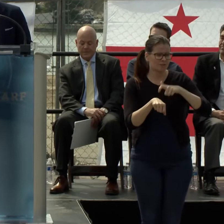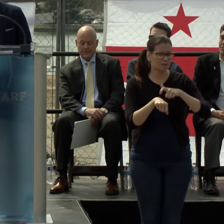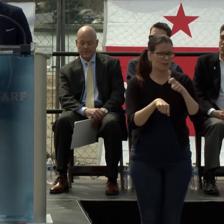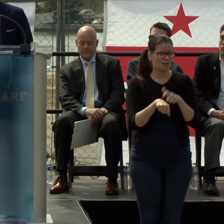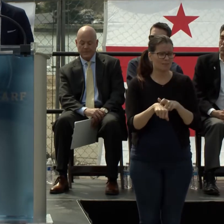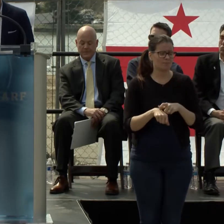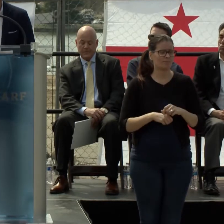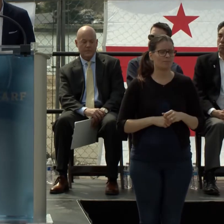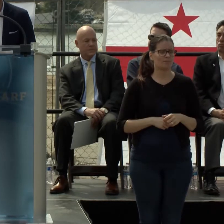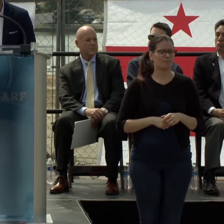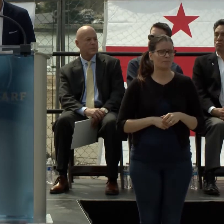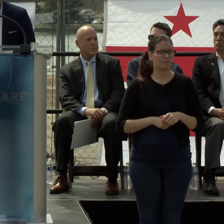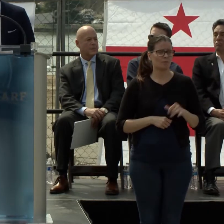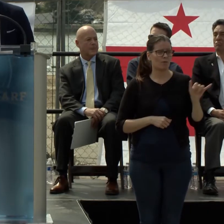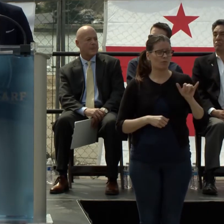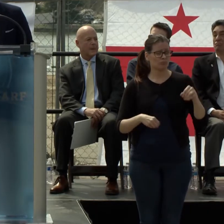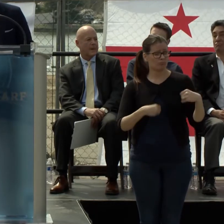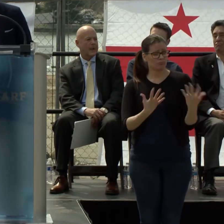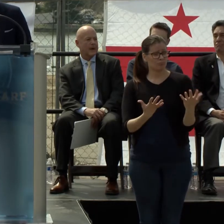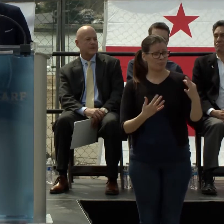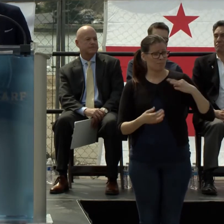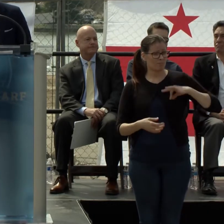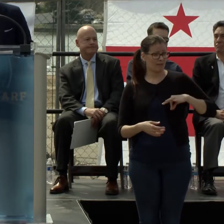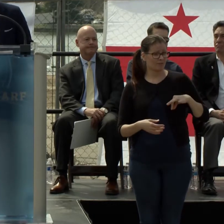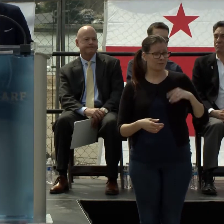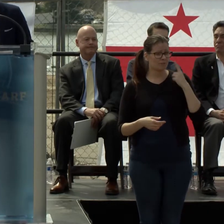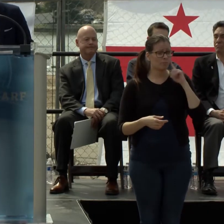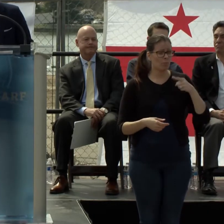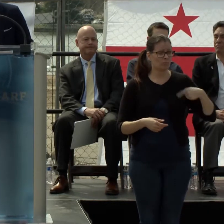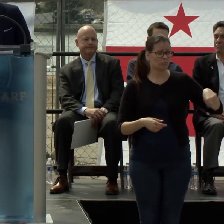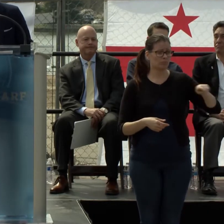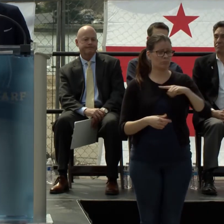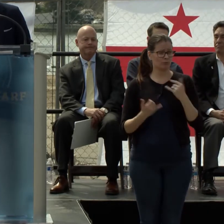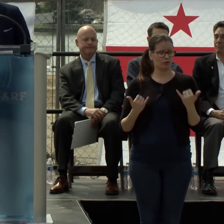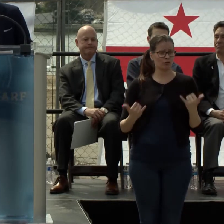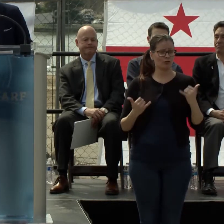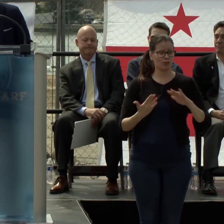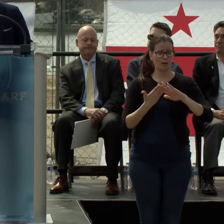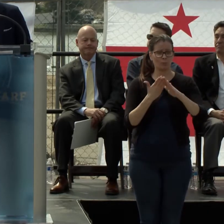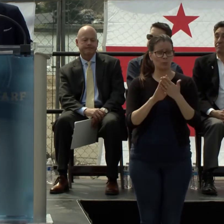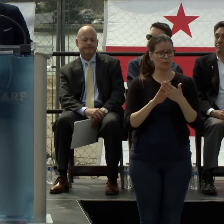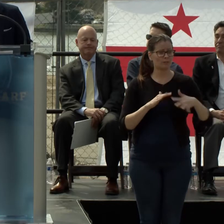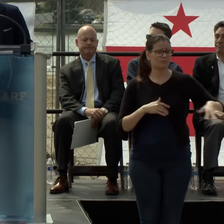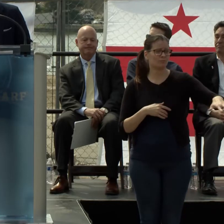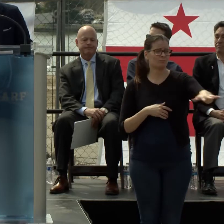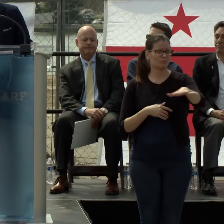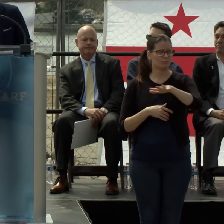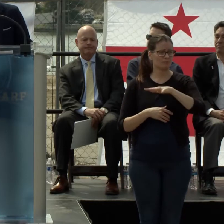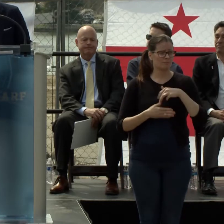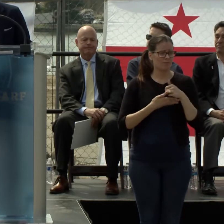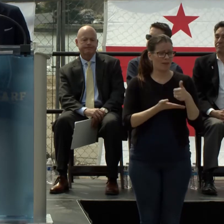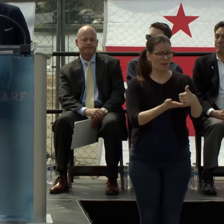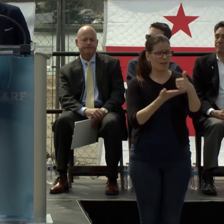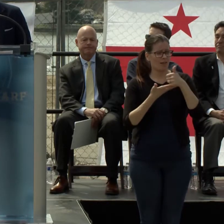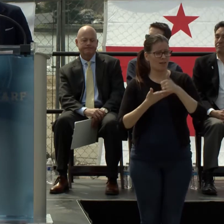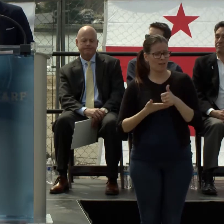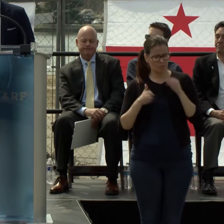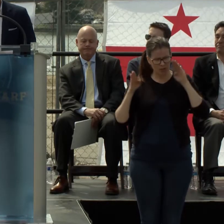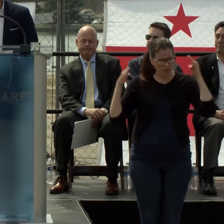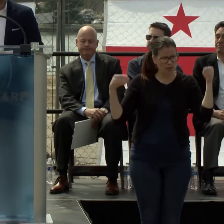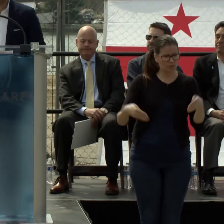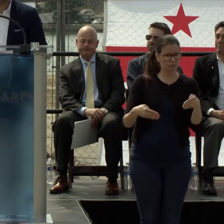and to the city, and then obviously to our mayor, who has made sure that we have been focused on ensuring that the project is a